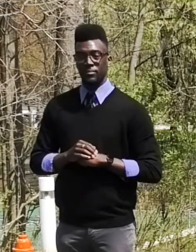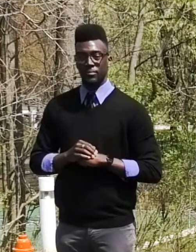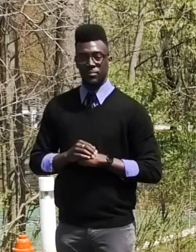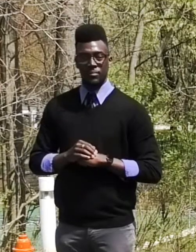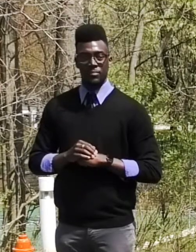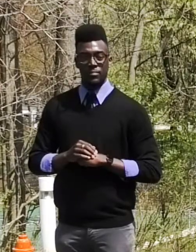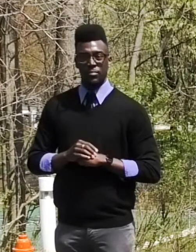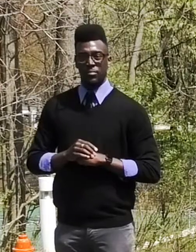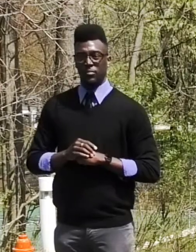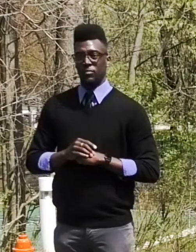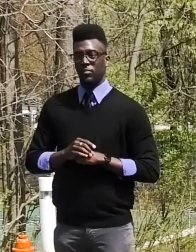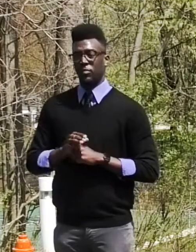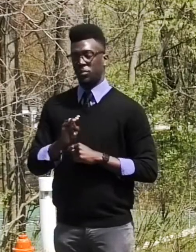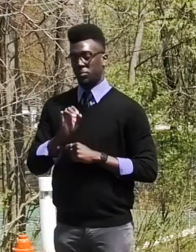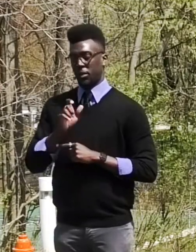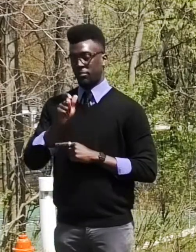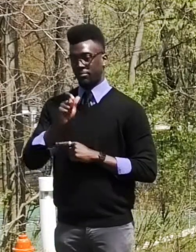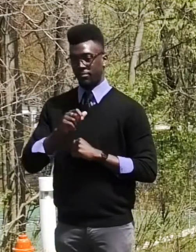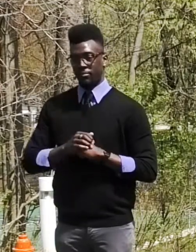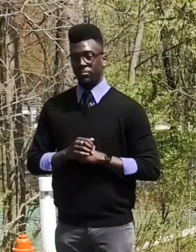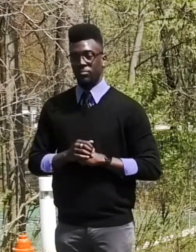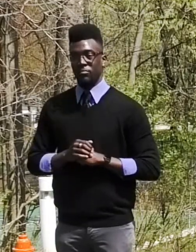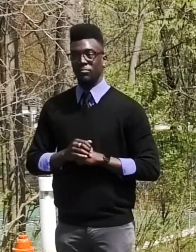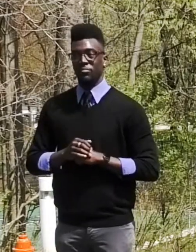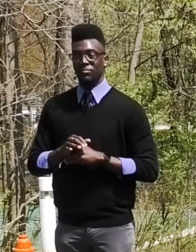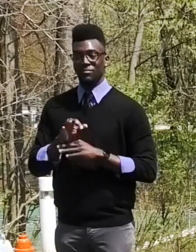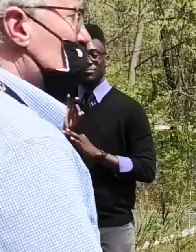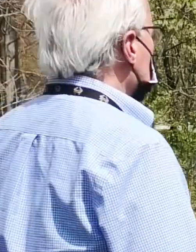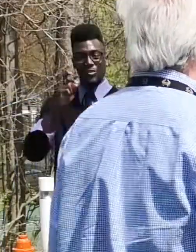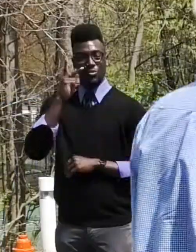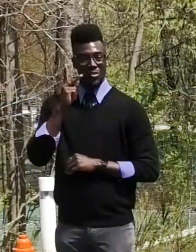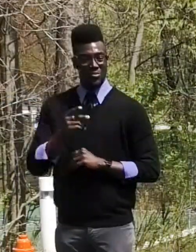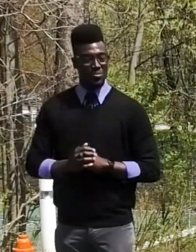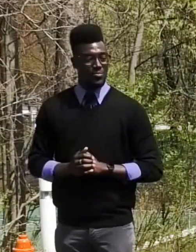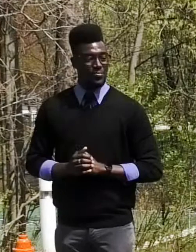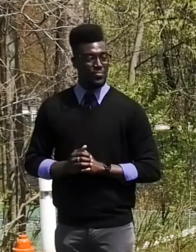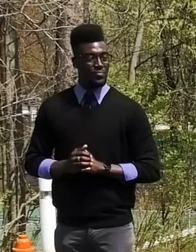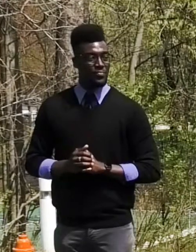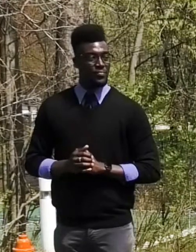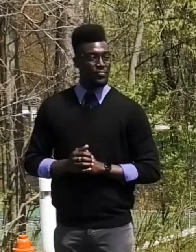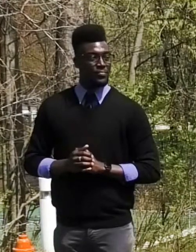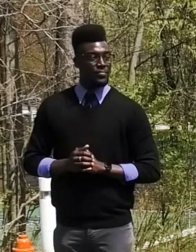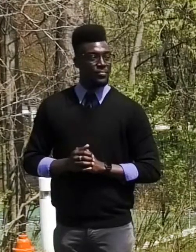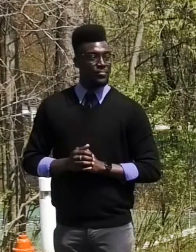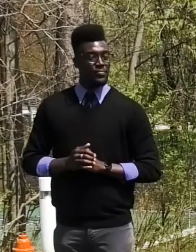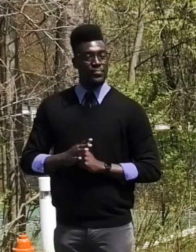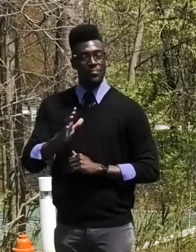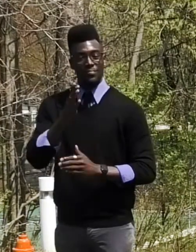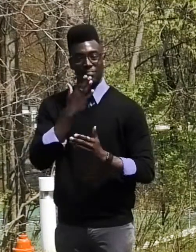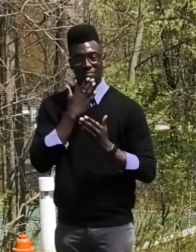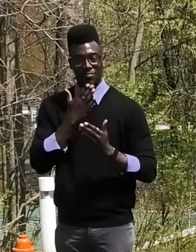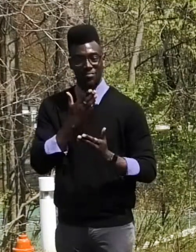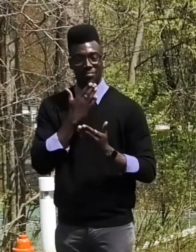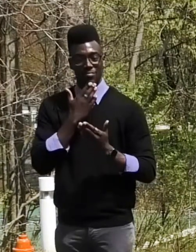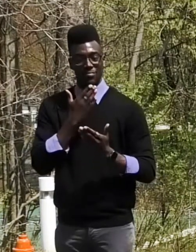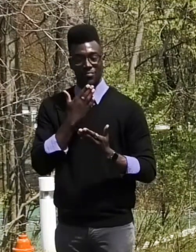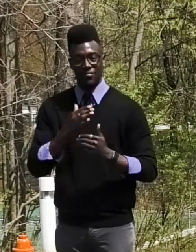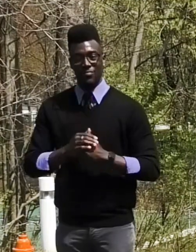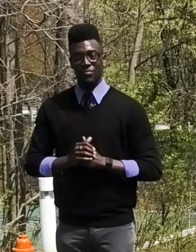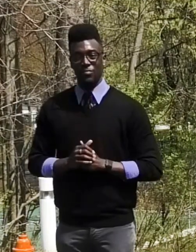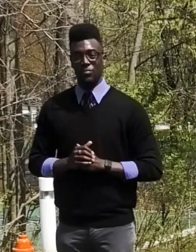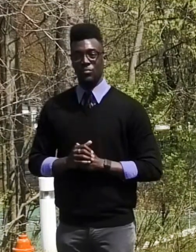pull it down. Can you hear me now? Yeah, Okay. we see it. Okay. Thank you. I'm